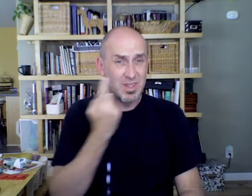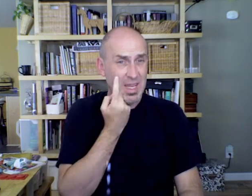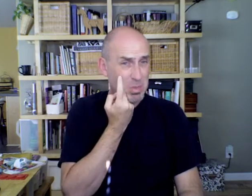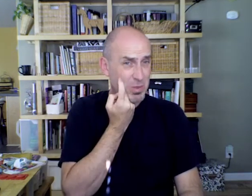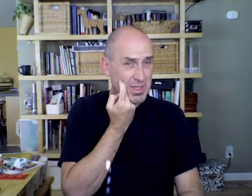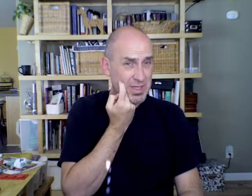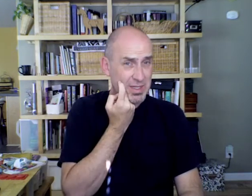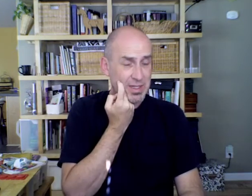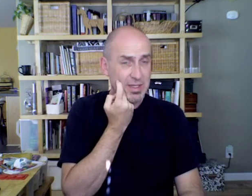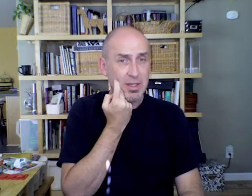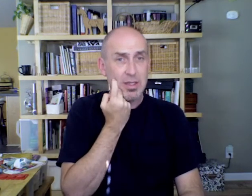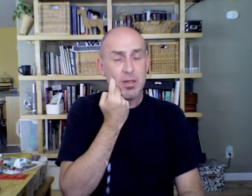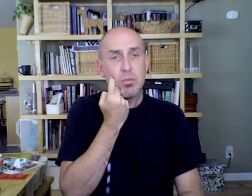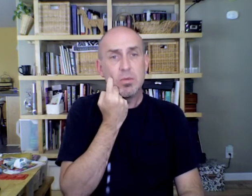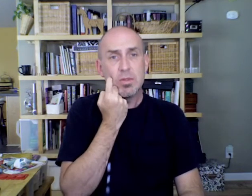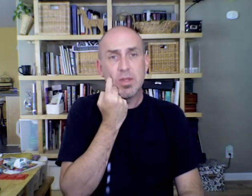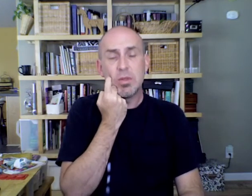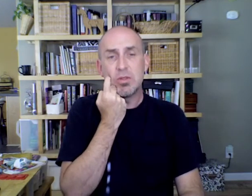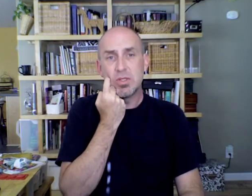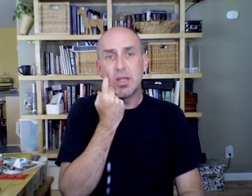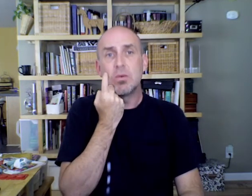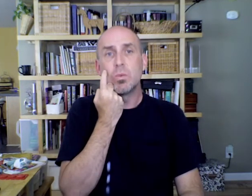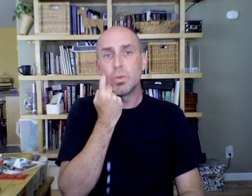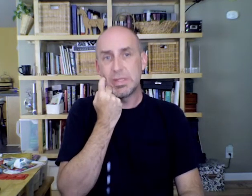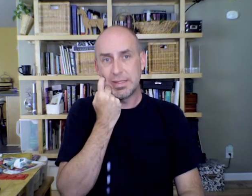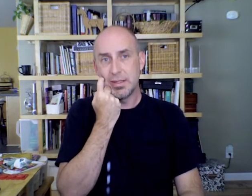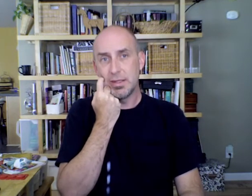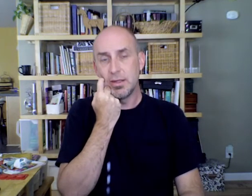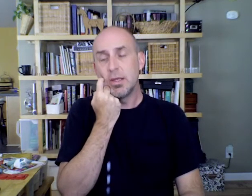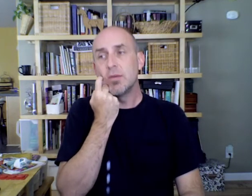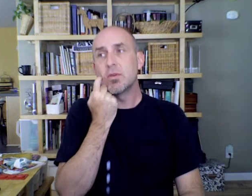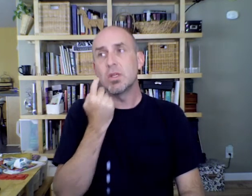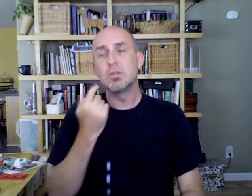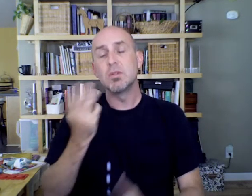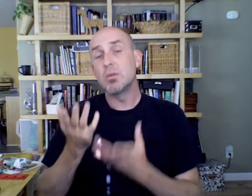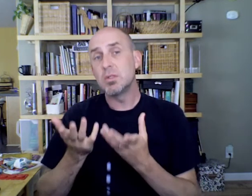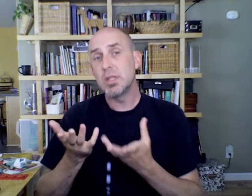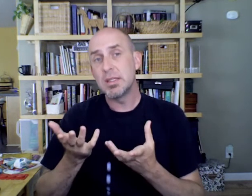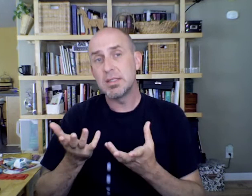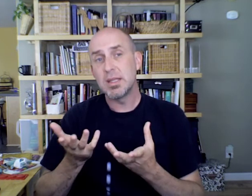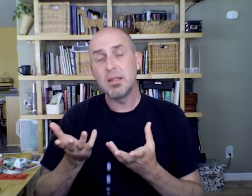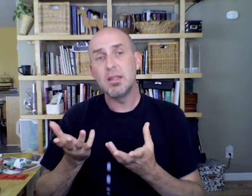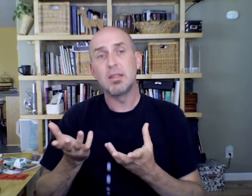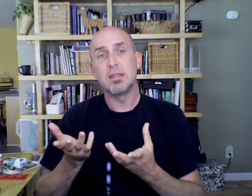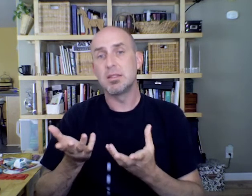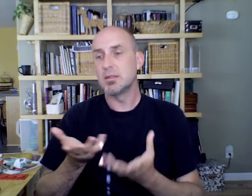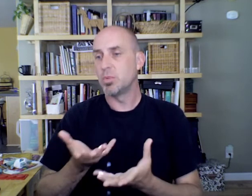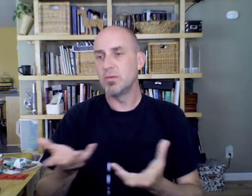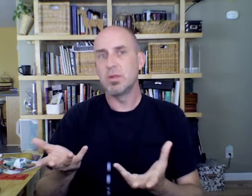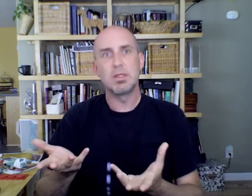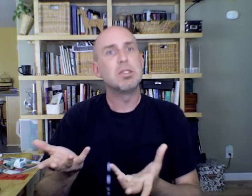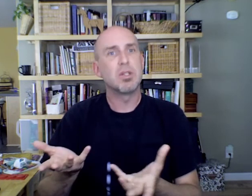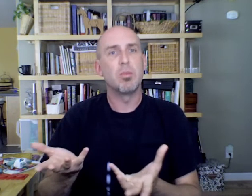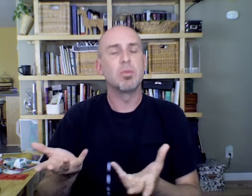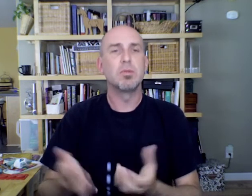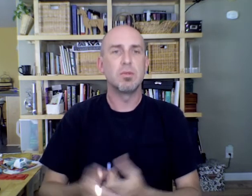happen recently? Most of them understand recently. If your kids don't understand the sign yet, then this is a perfect teaching opportunity for